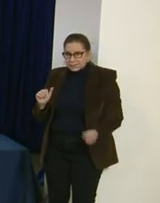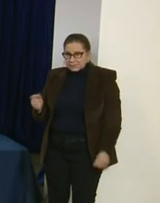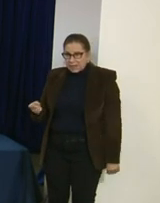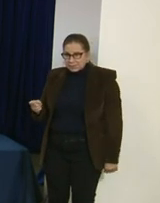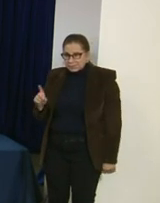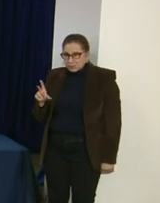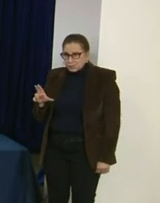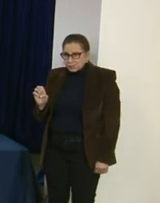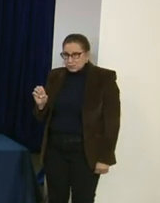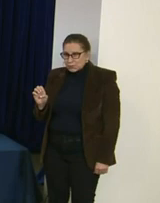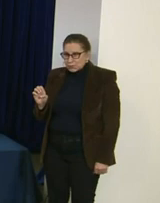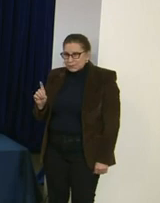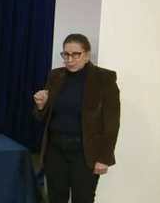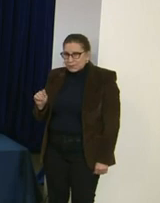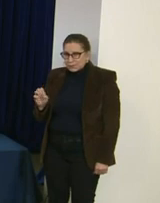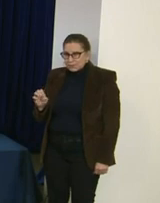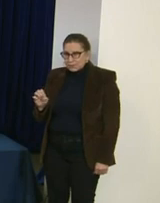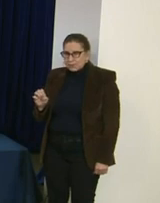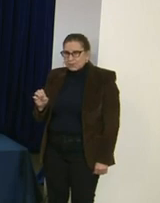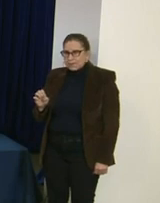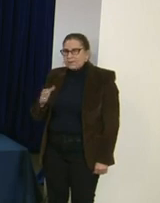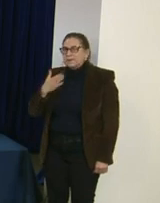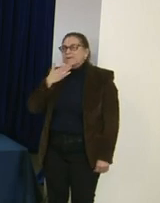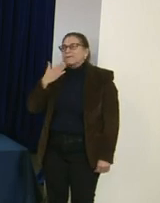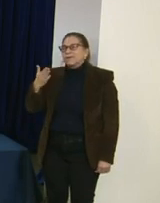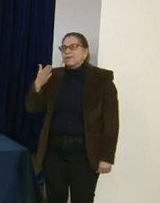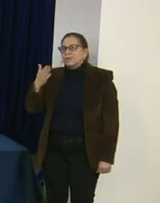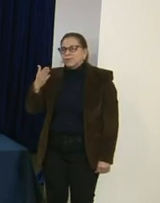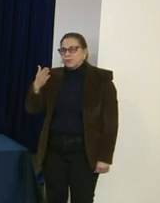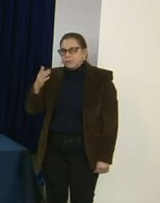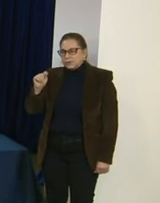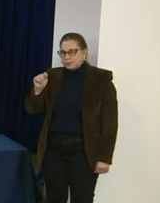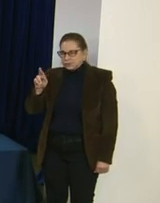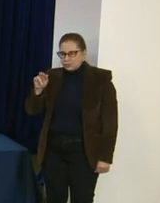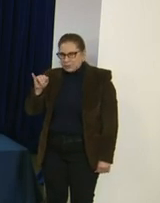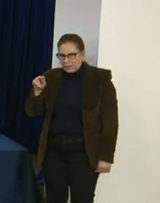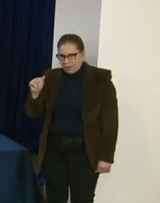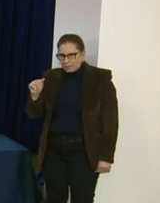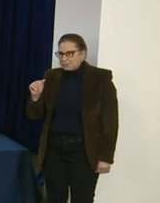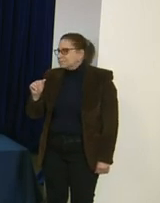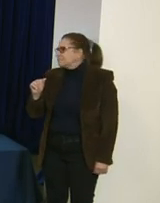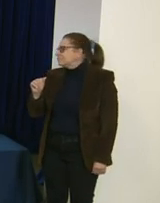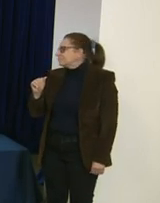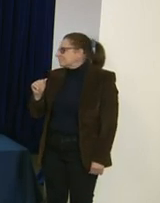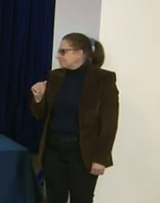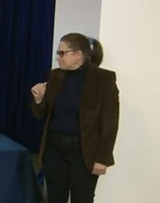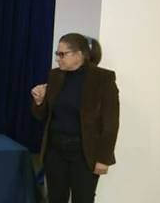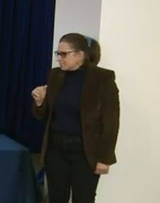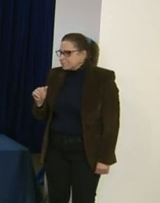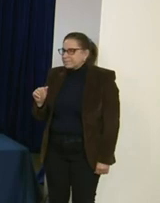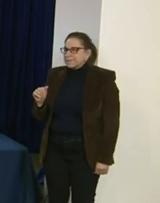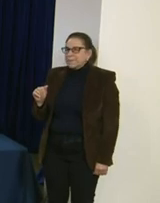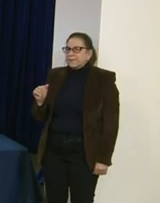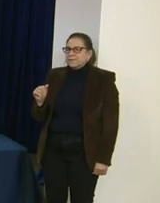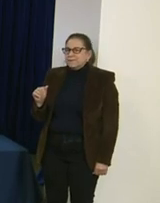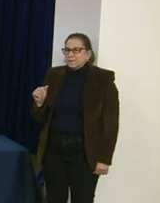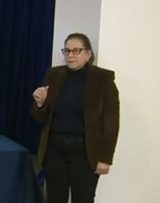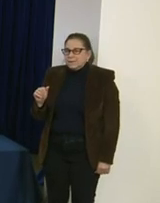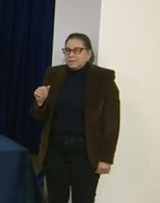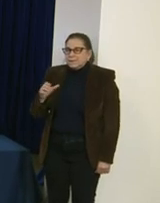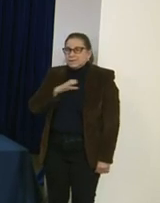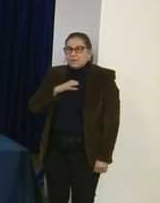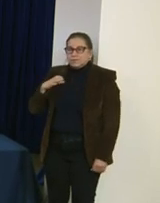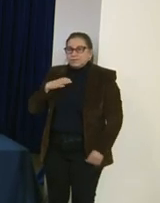Thank you, Trina. So the council, in cooperation certainly with my team, we